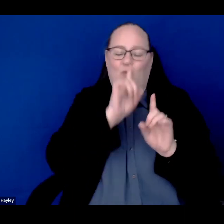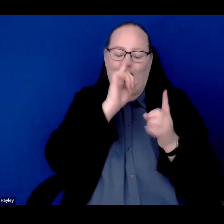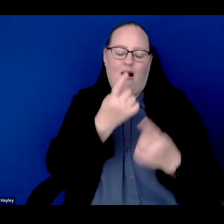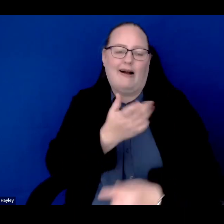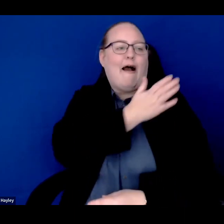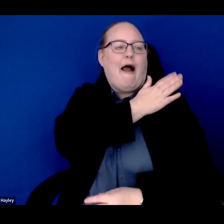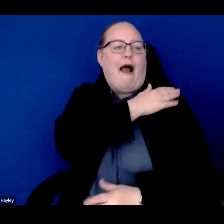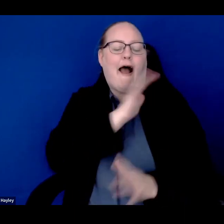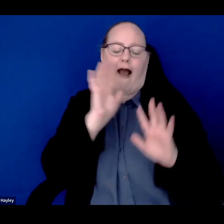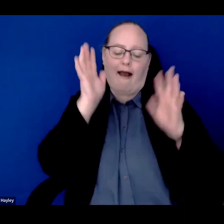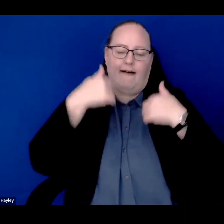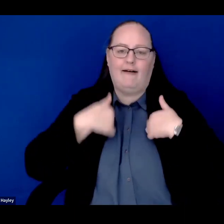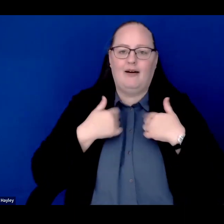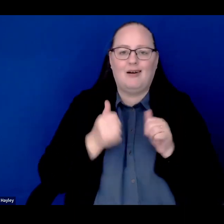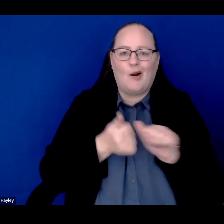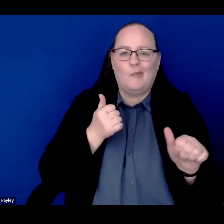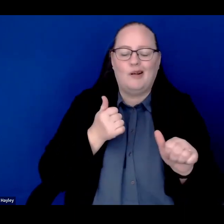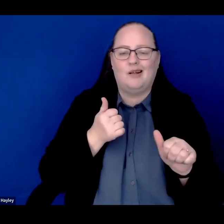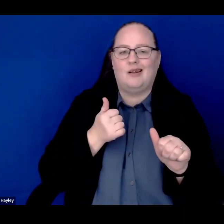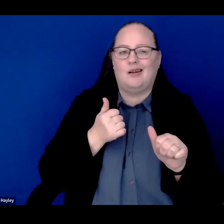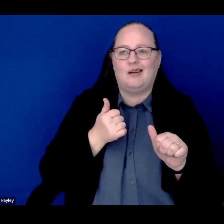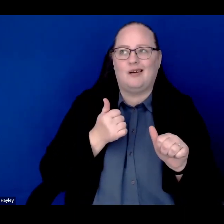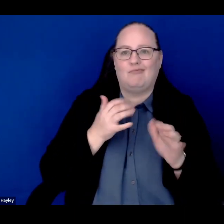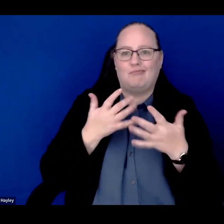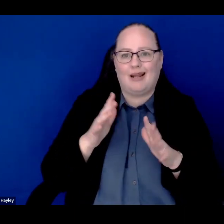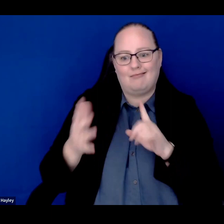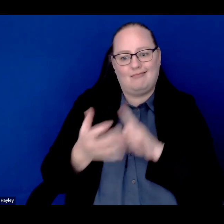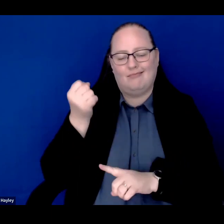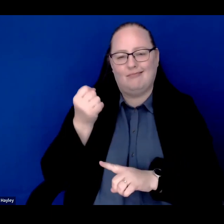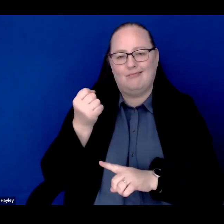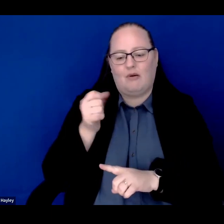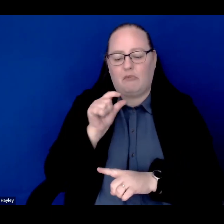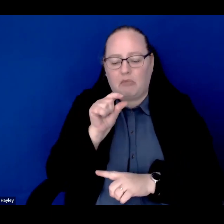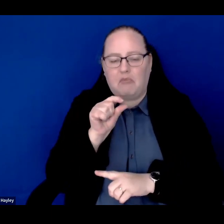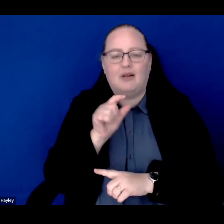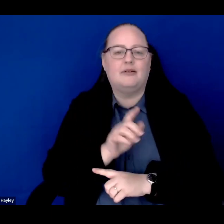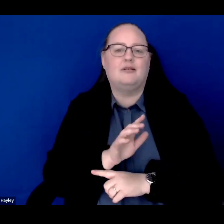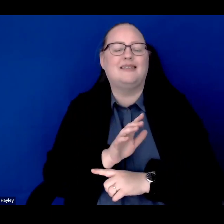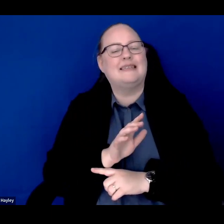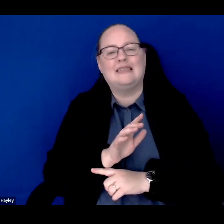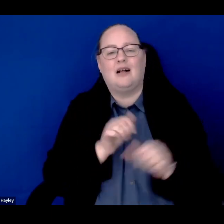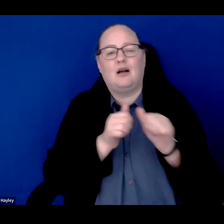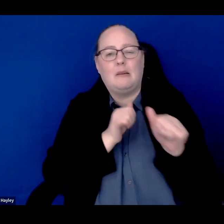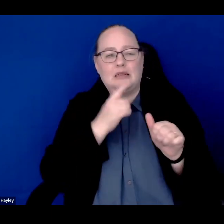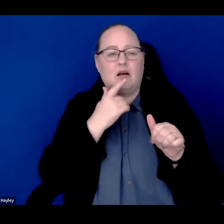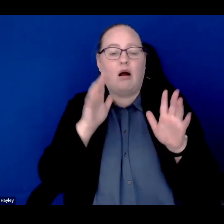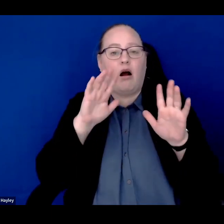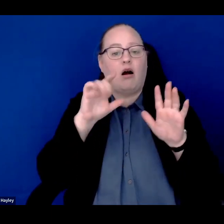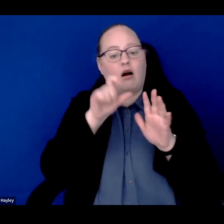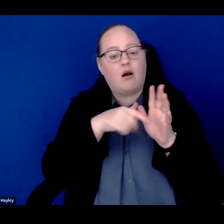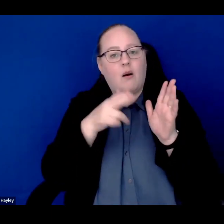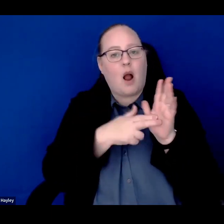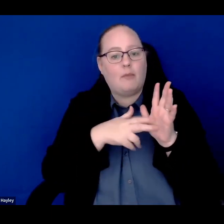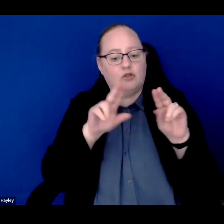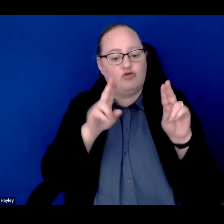reduce greenhouse gases for, you know, a tiny bit, and they're like, cool, we're now part of this kind of like green dematerialized economy. I'm